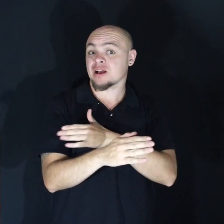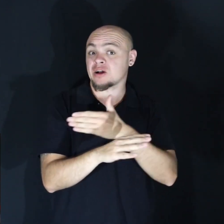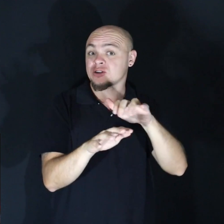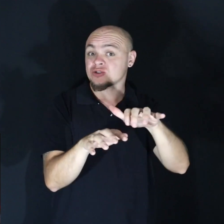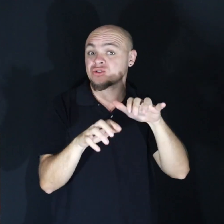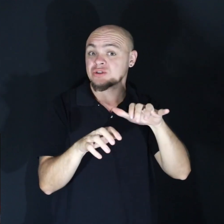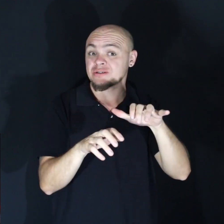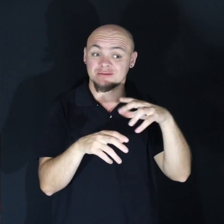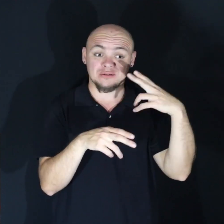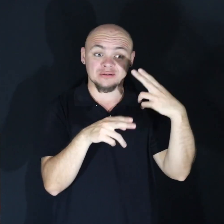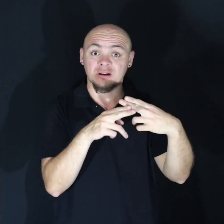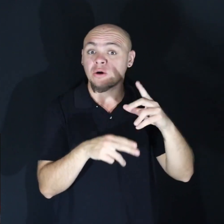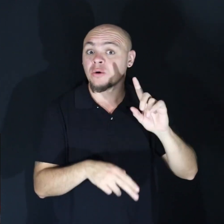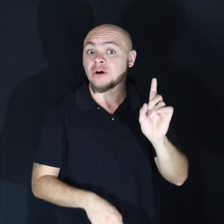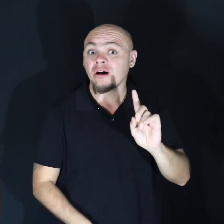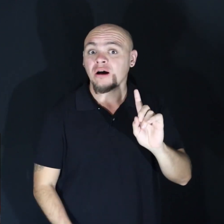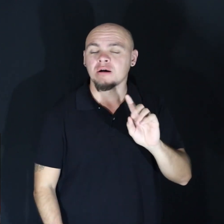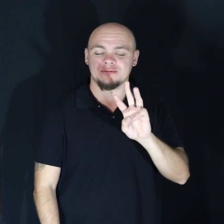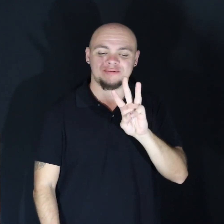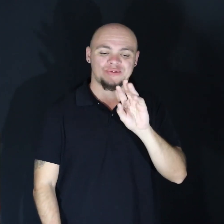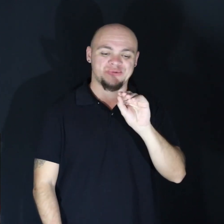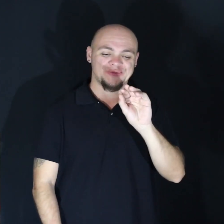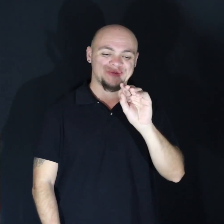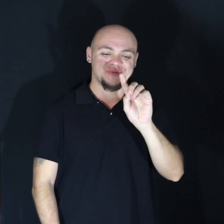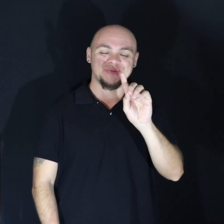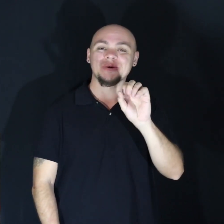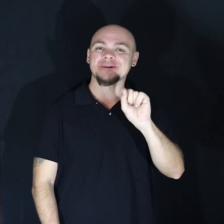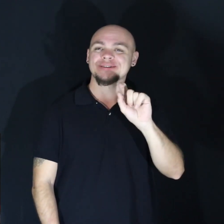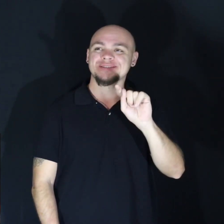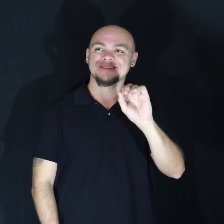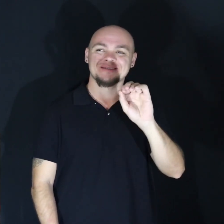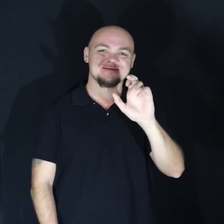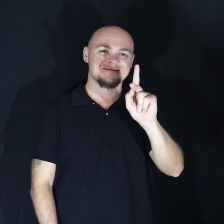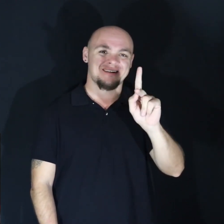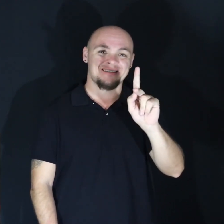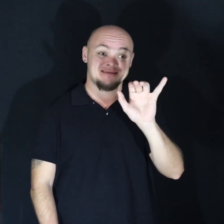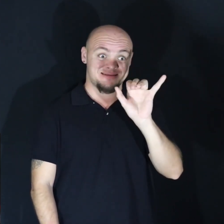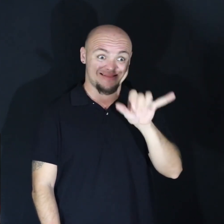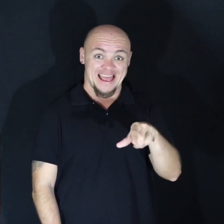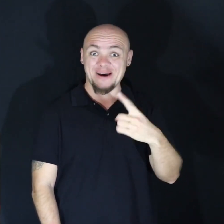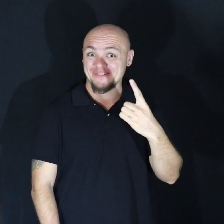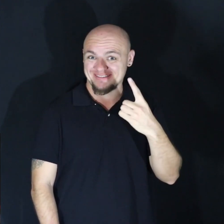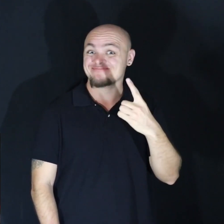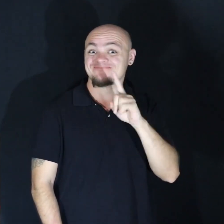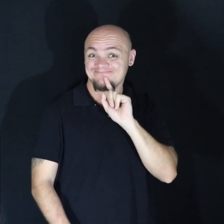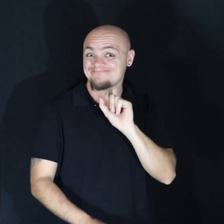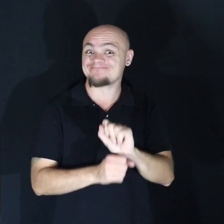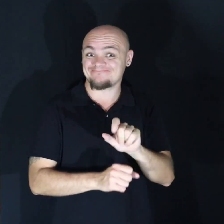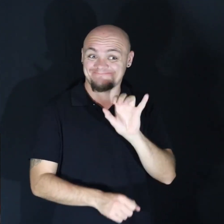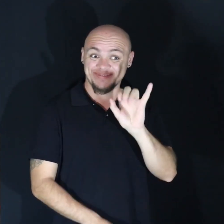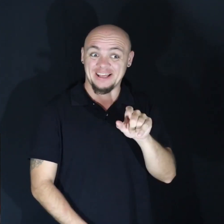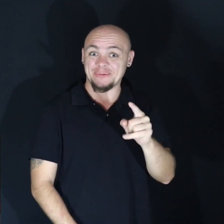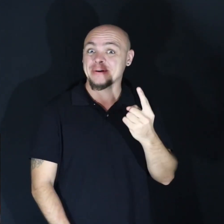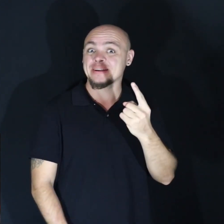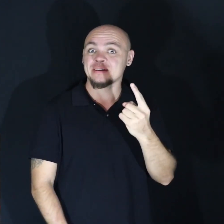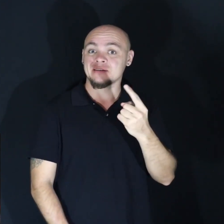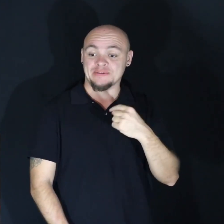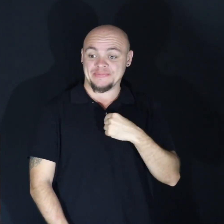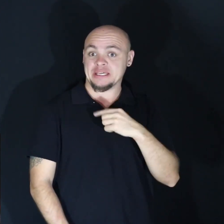place called Woodstock. Yeah, that Woodstock. There, Christopher and